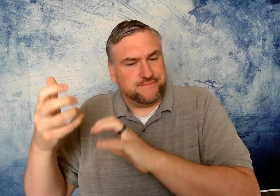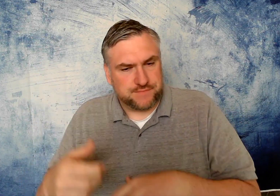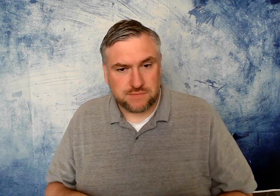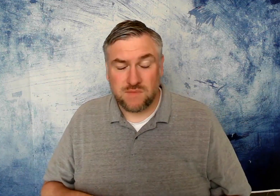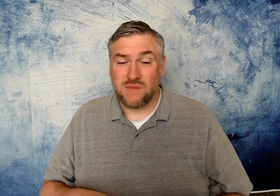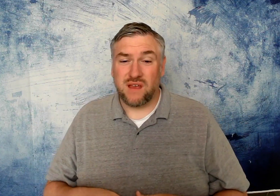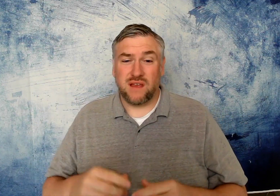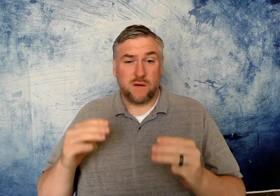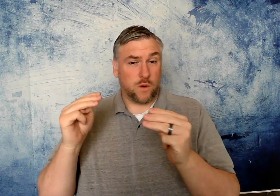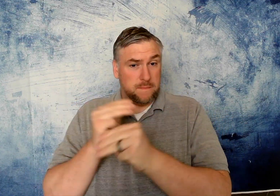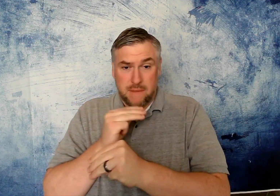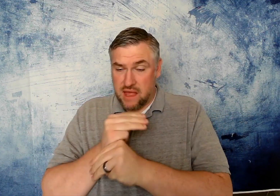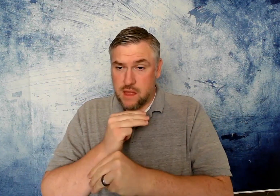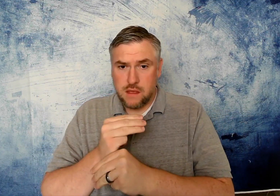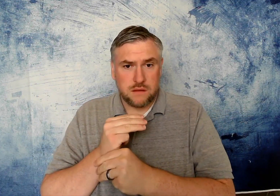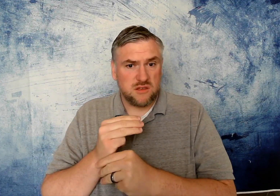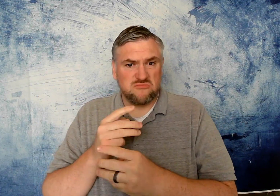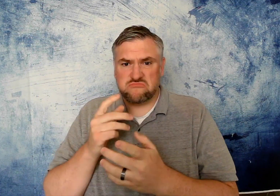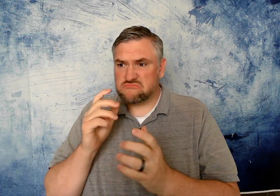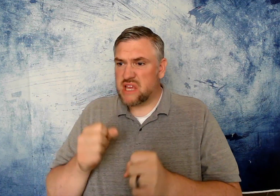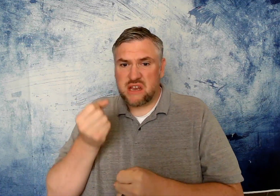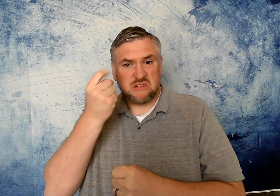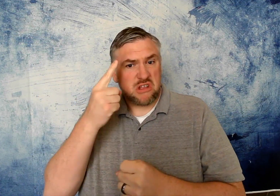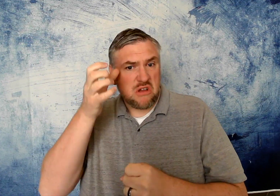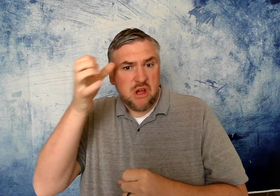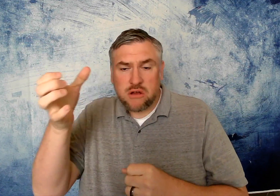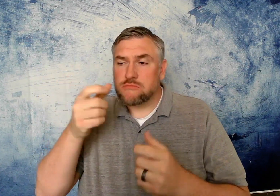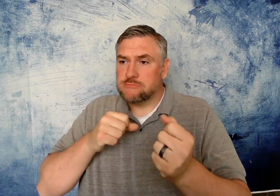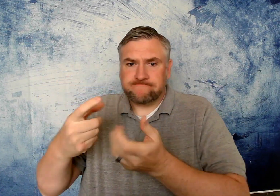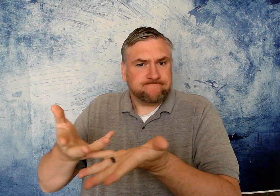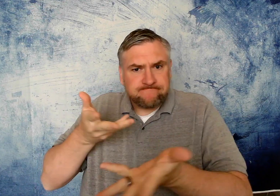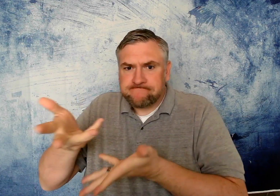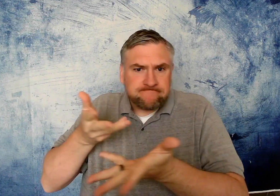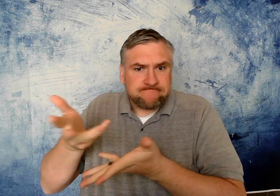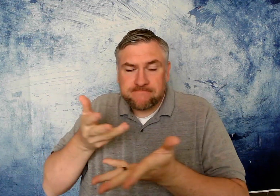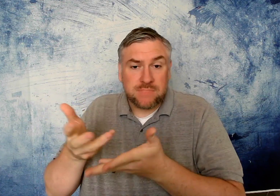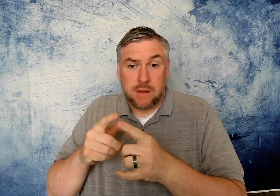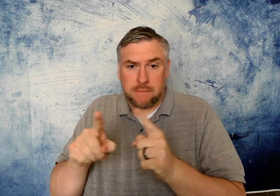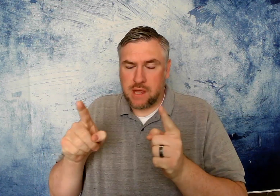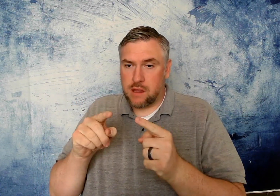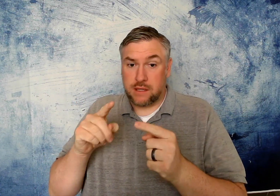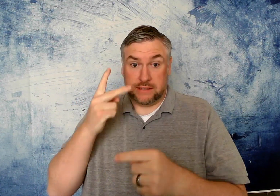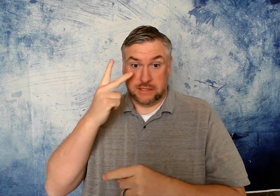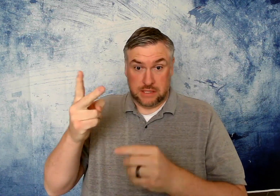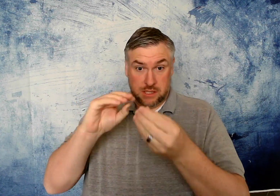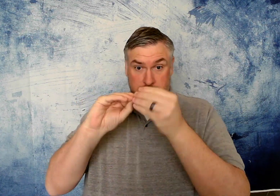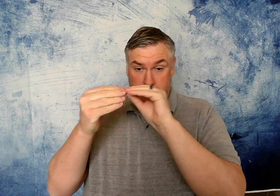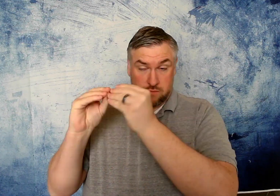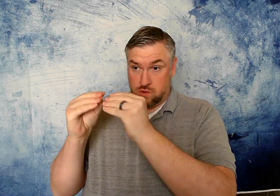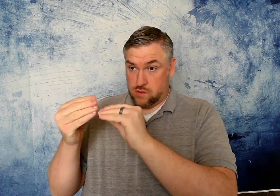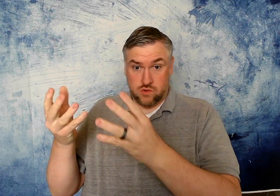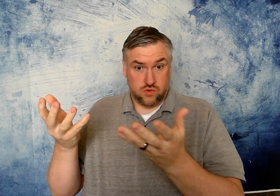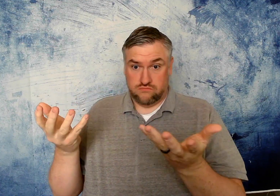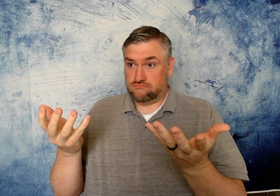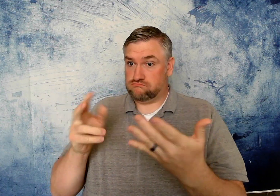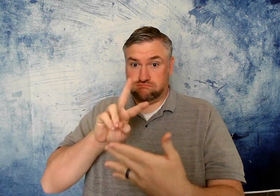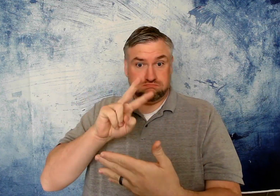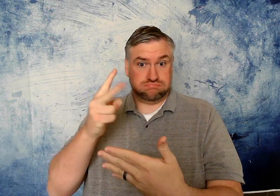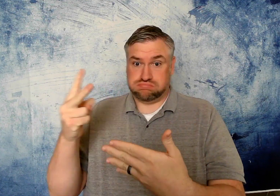finger, to the pencil. With math, they can understand the concept, they can dialogue about it, but to see the actual